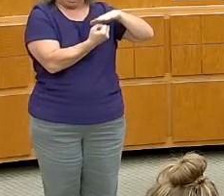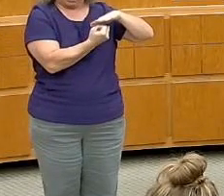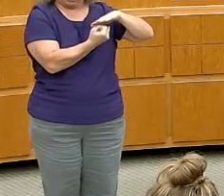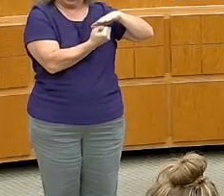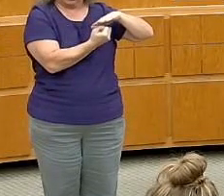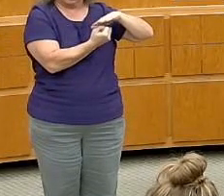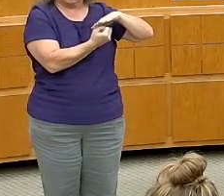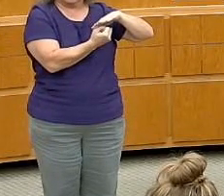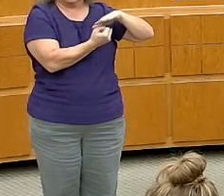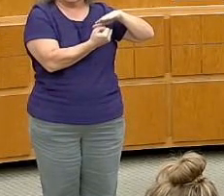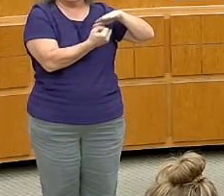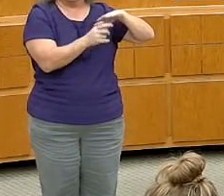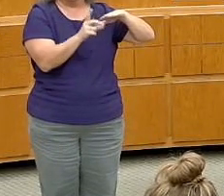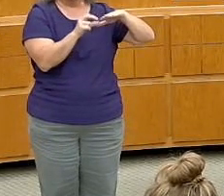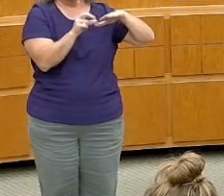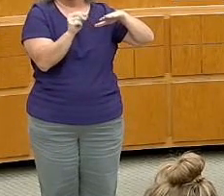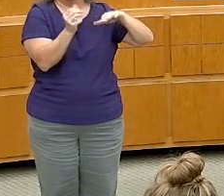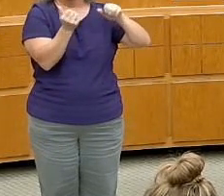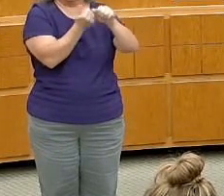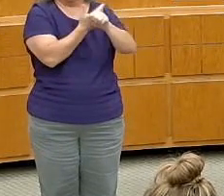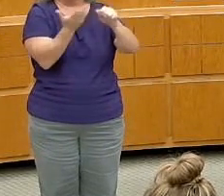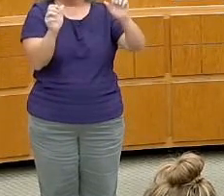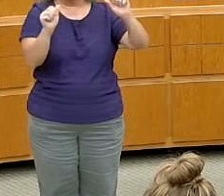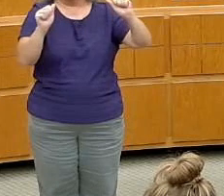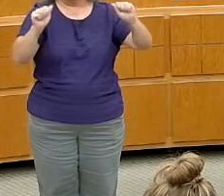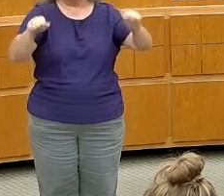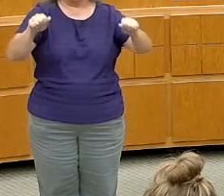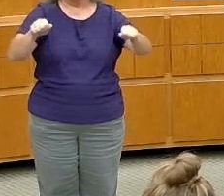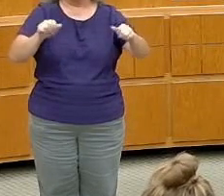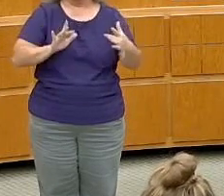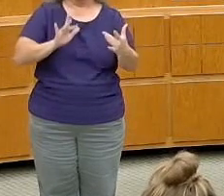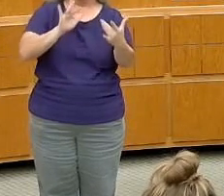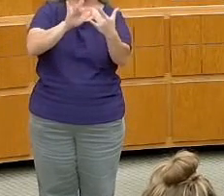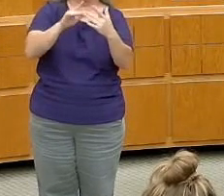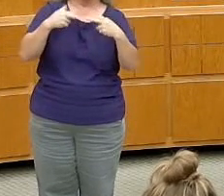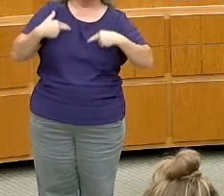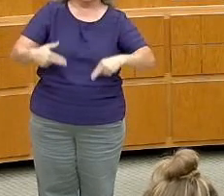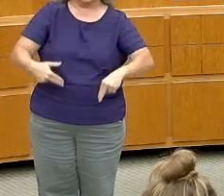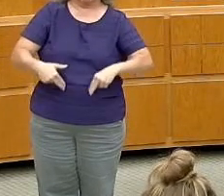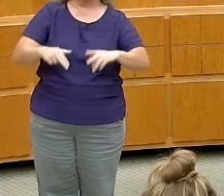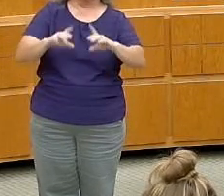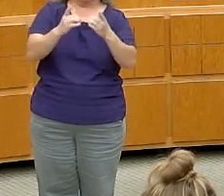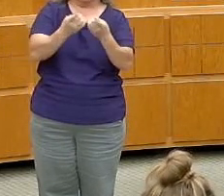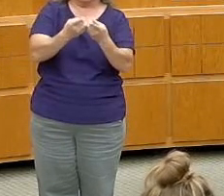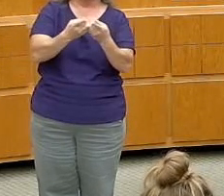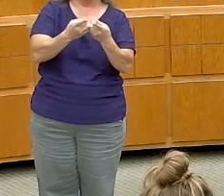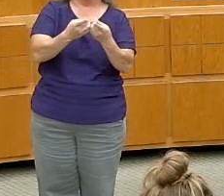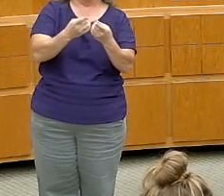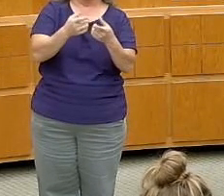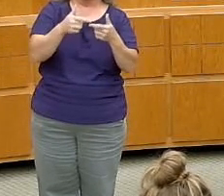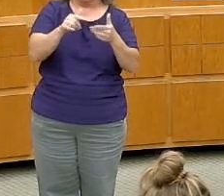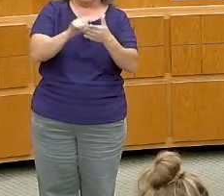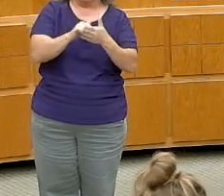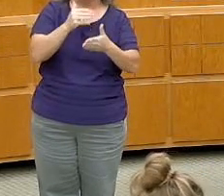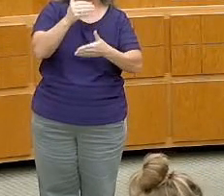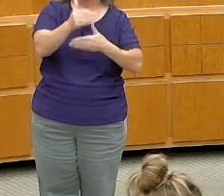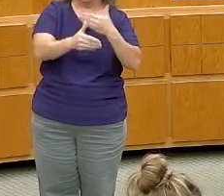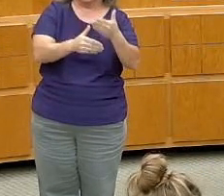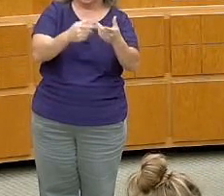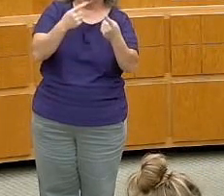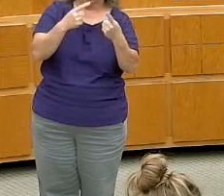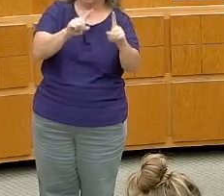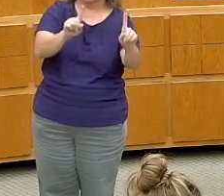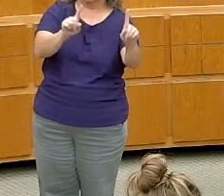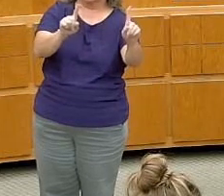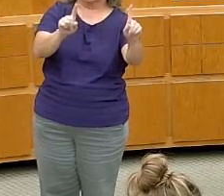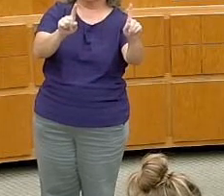everything you can to contact the health authority and allow the process to work. And sometimes